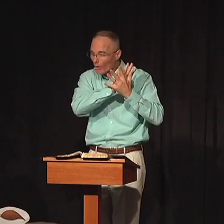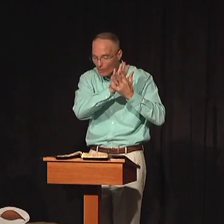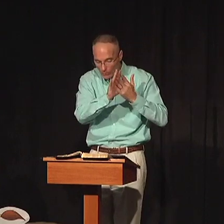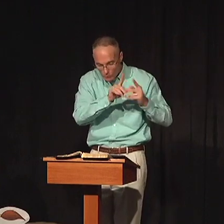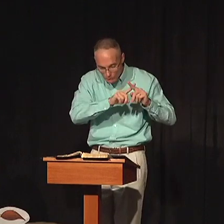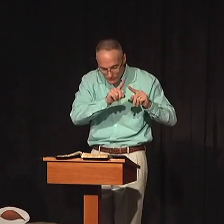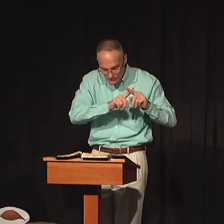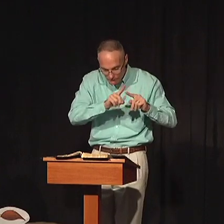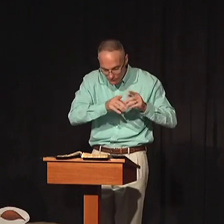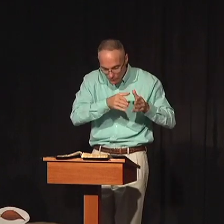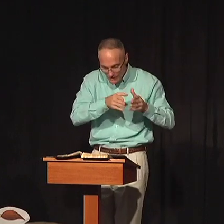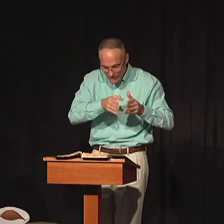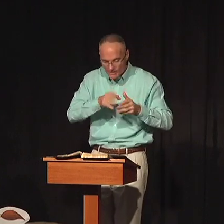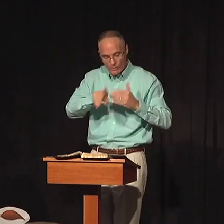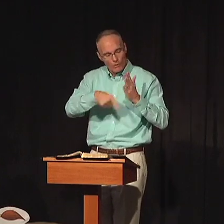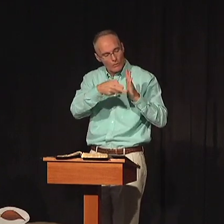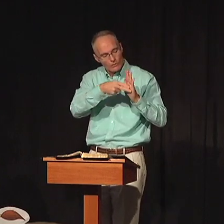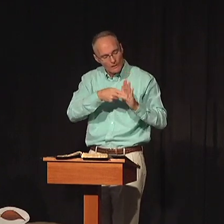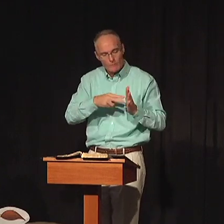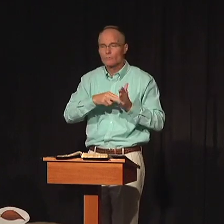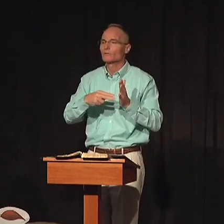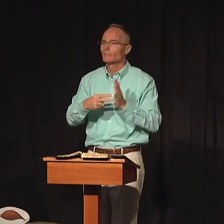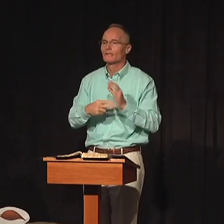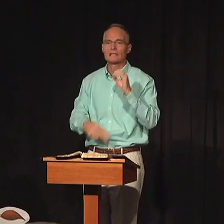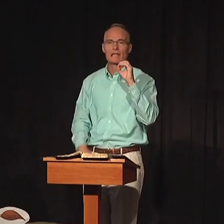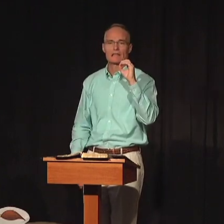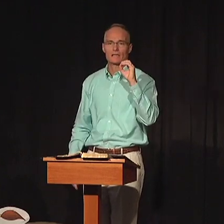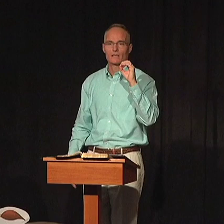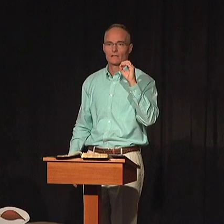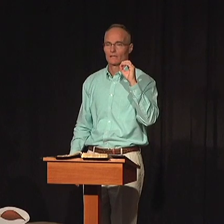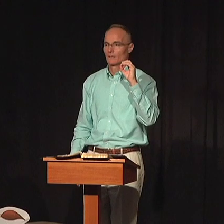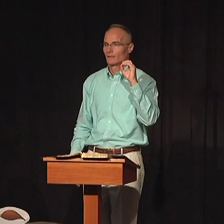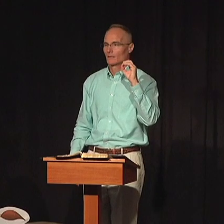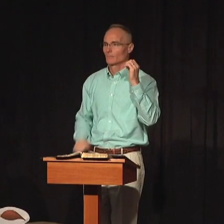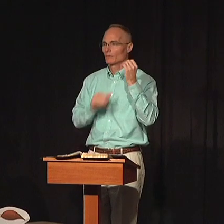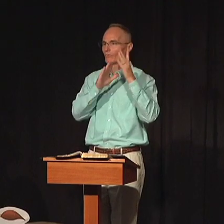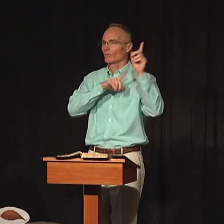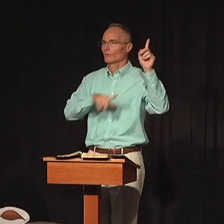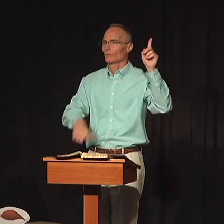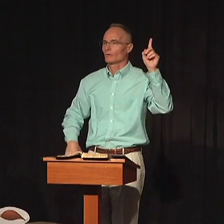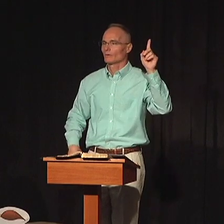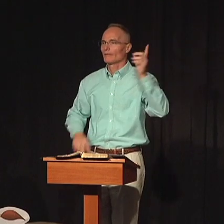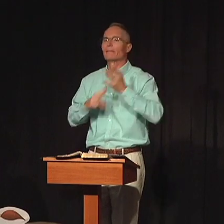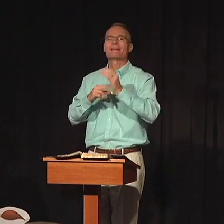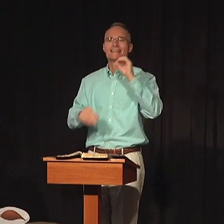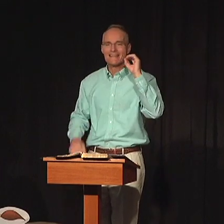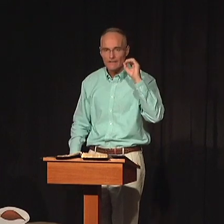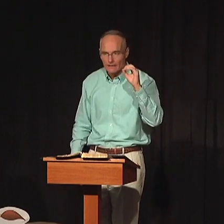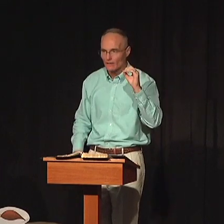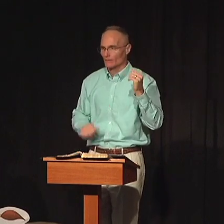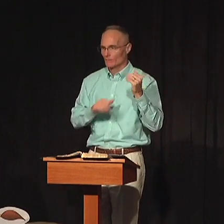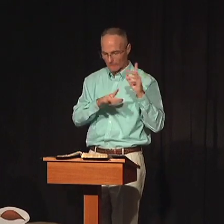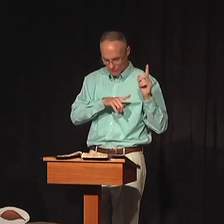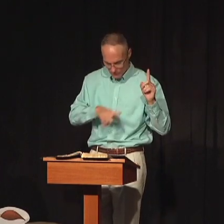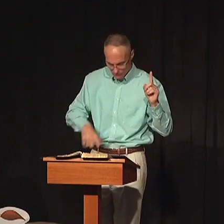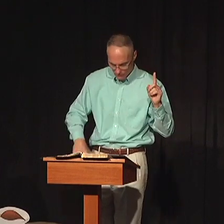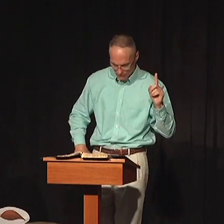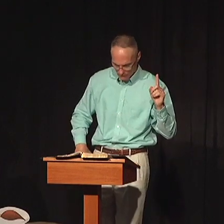separation. All of those different ways, all of those labels, but they mean nothing before the Lord. They mean